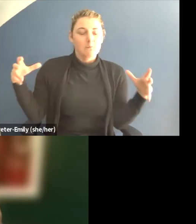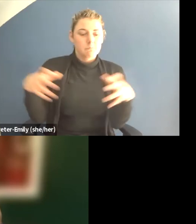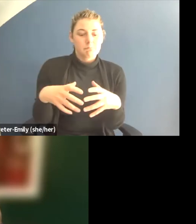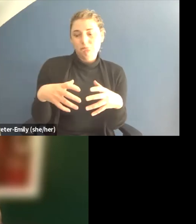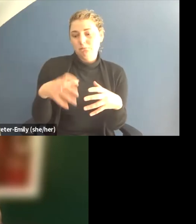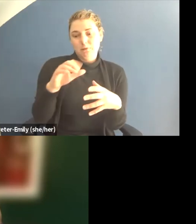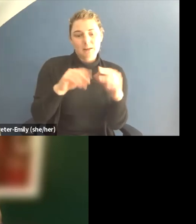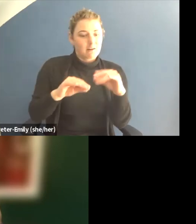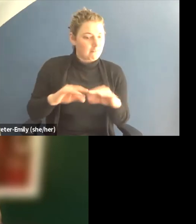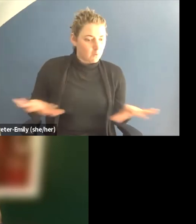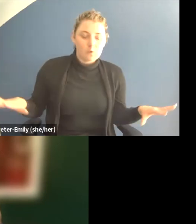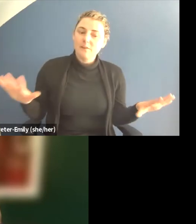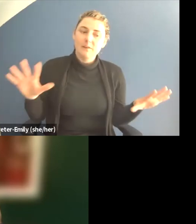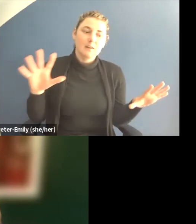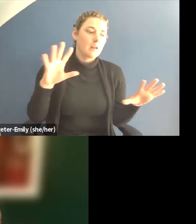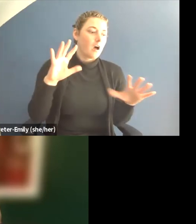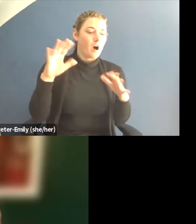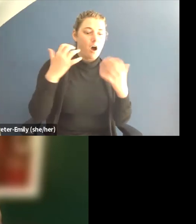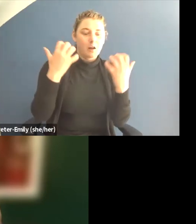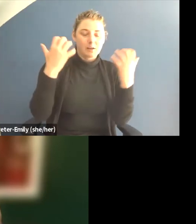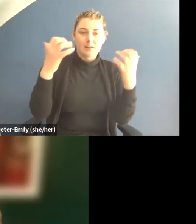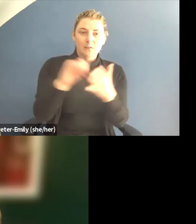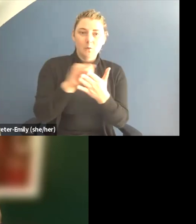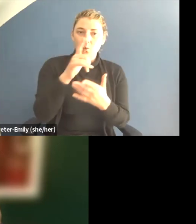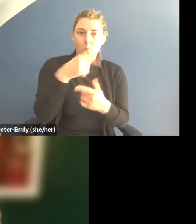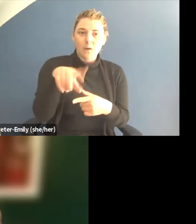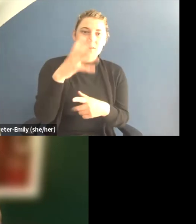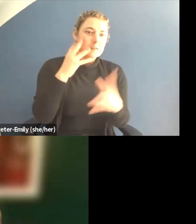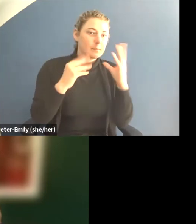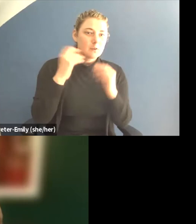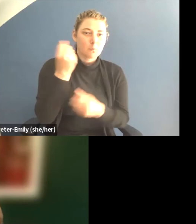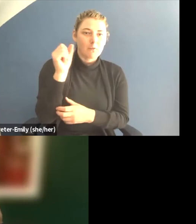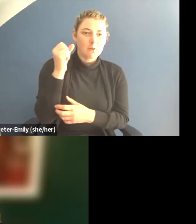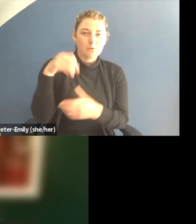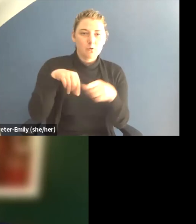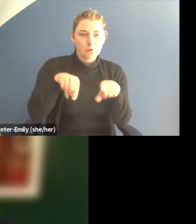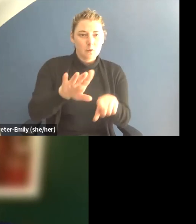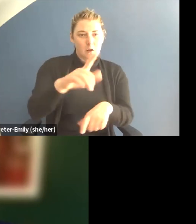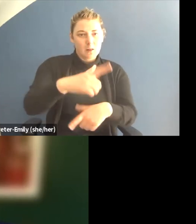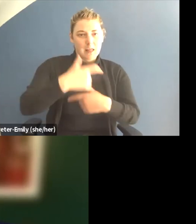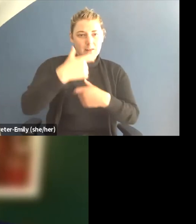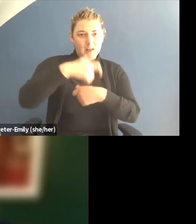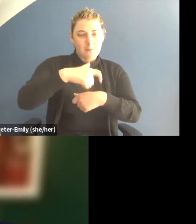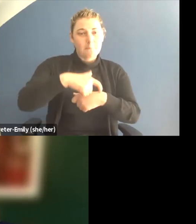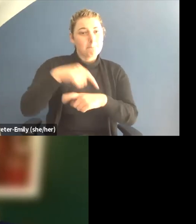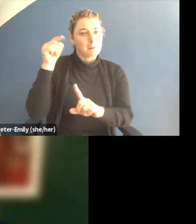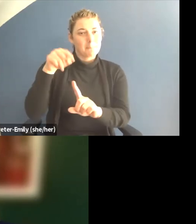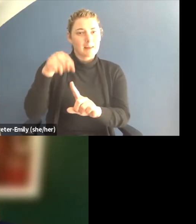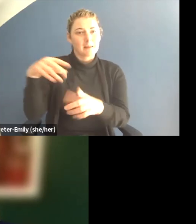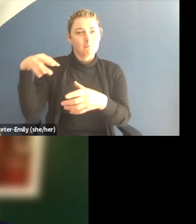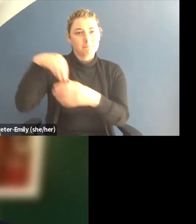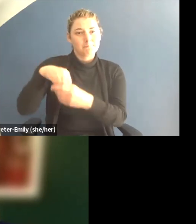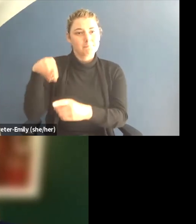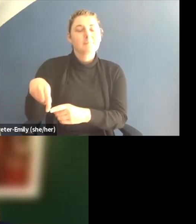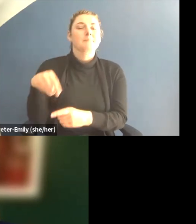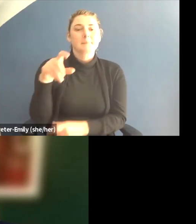audience of New Yorkers who had experienced revolution during their lifetimes, mainly comprised of Egyptian Americans. No one